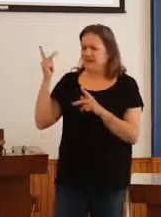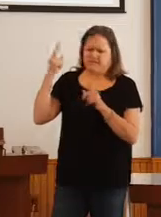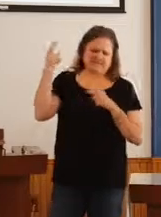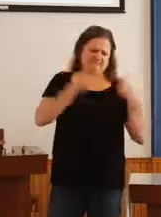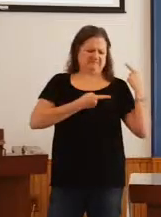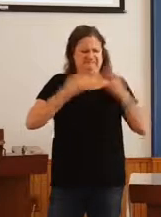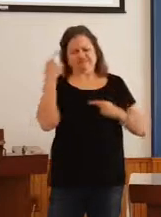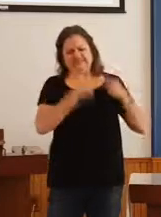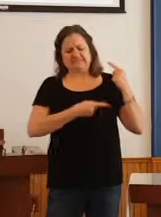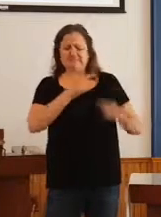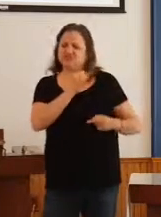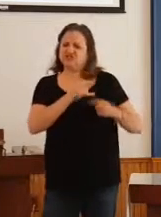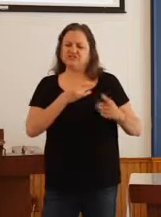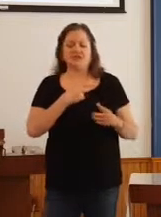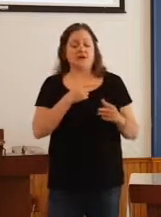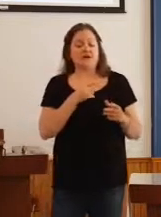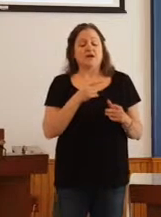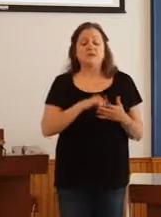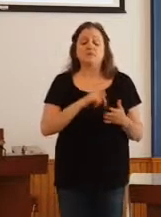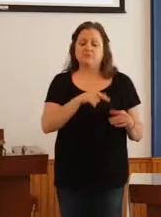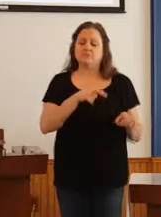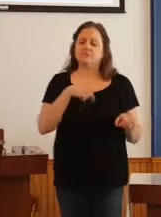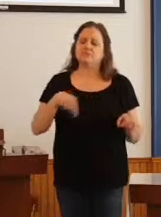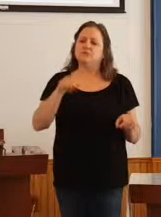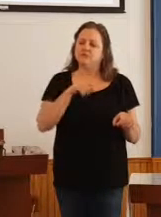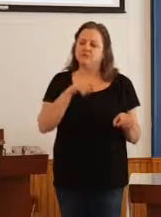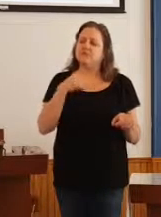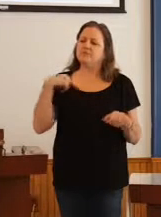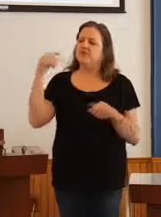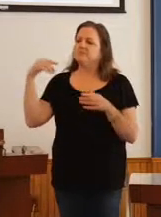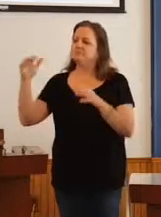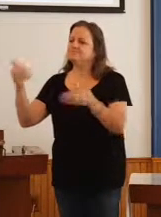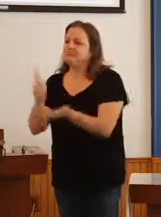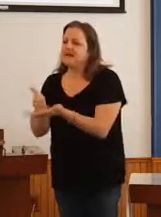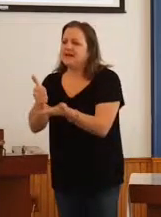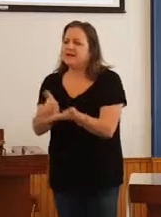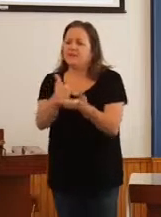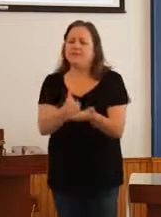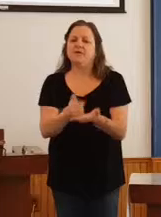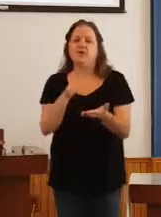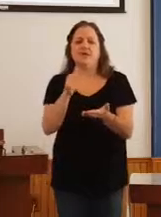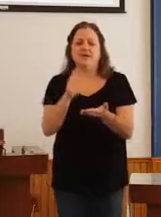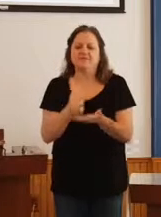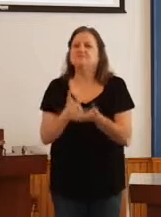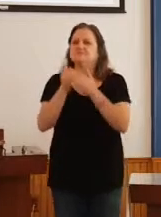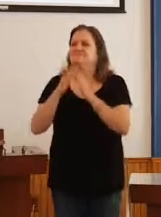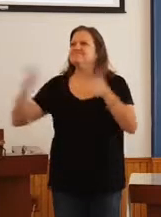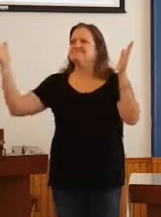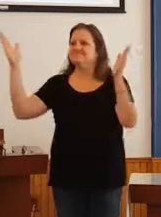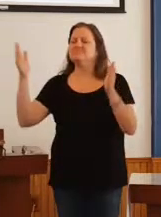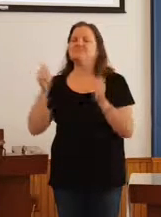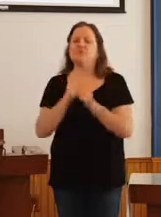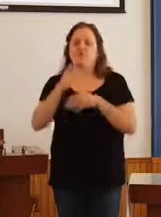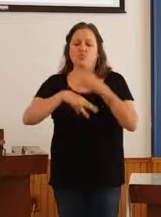human existence. We have to go beyond worldly obsessions and move into the spirit.